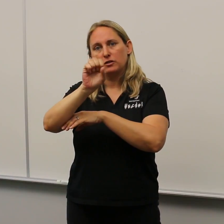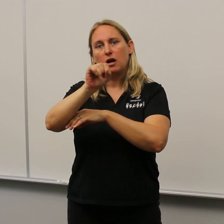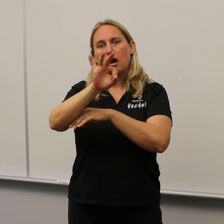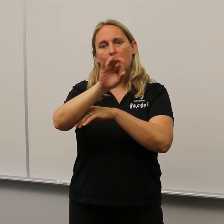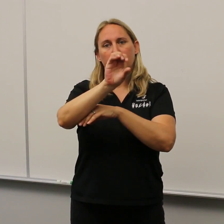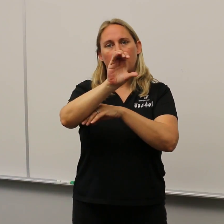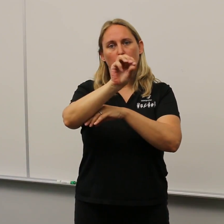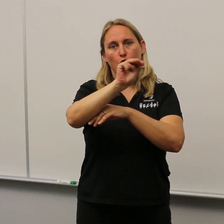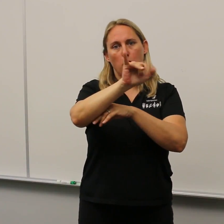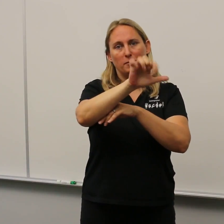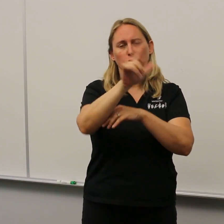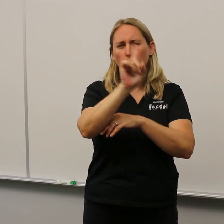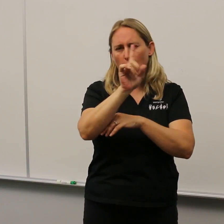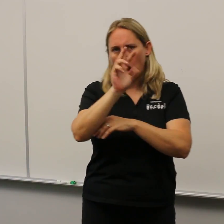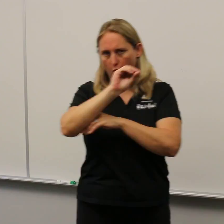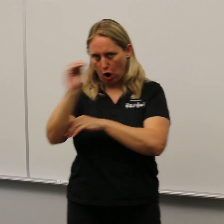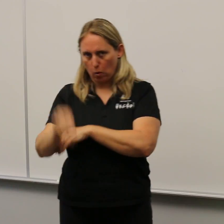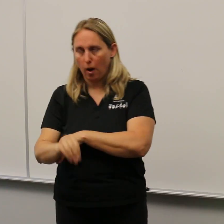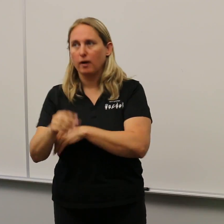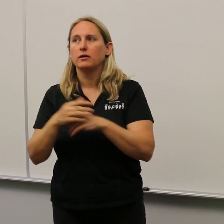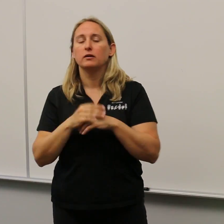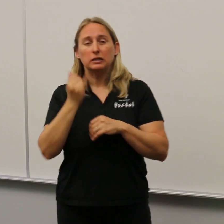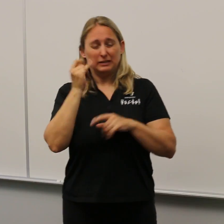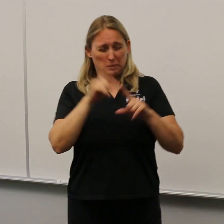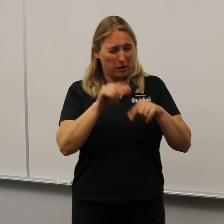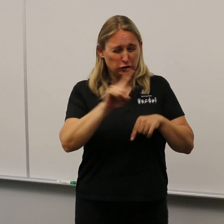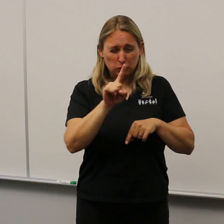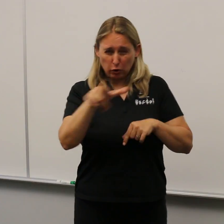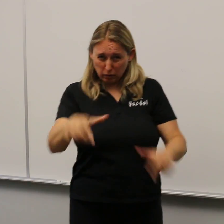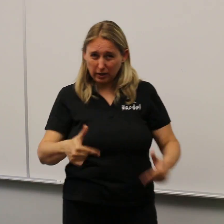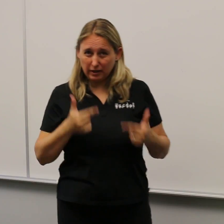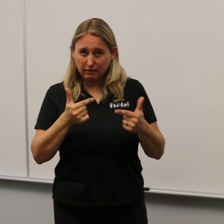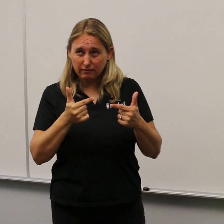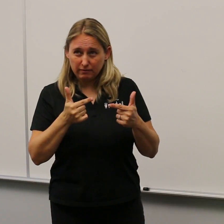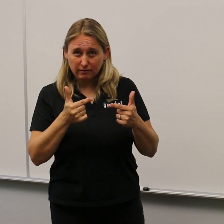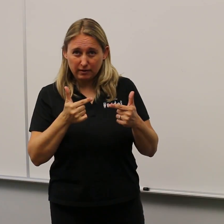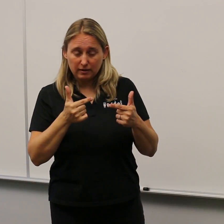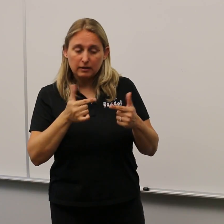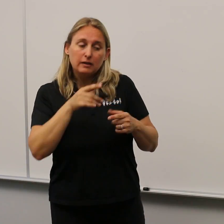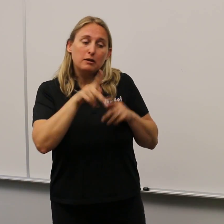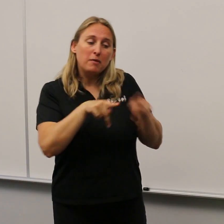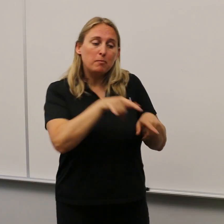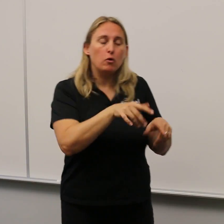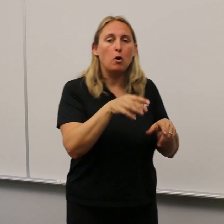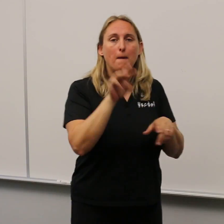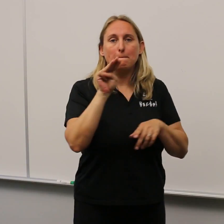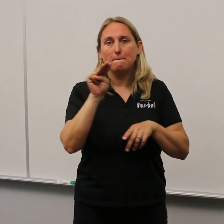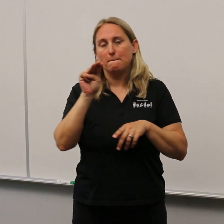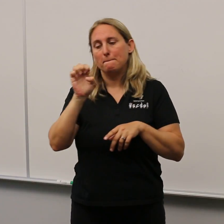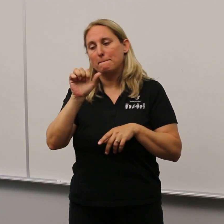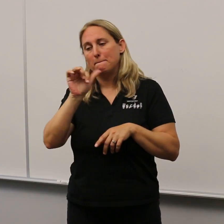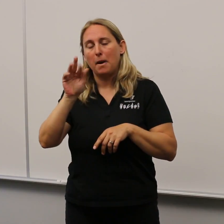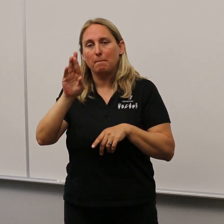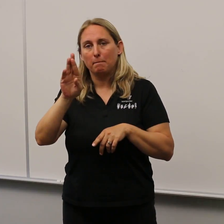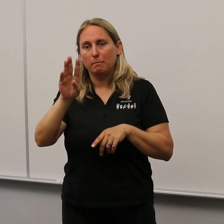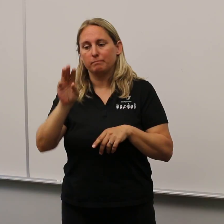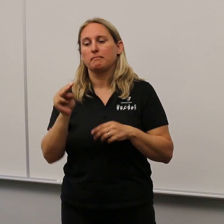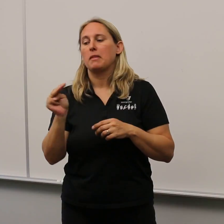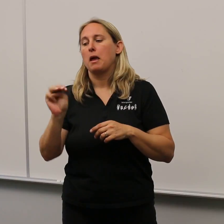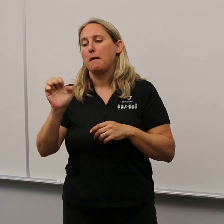where you live, the provincial or territorial elected representatives are known as members of the Legislative Assembly, members of